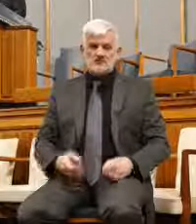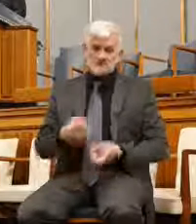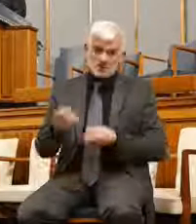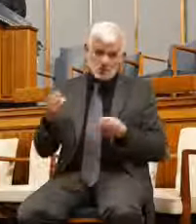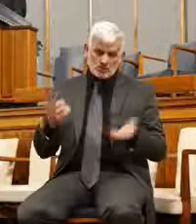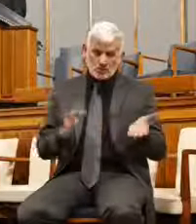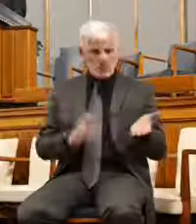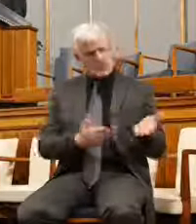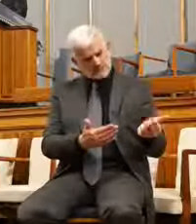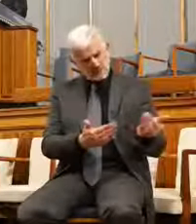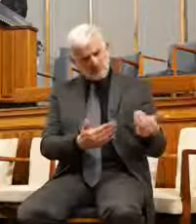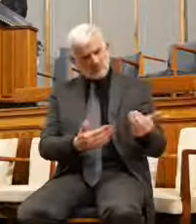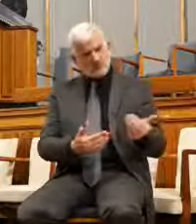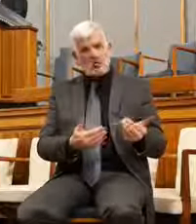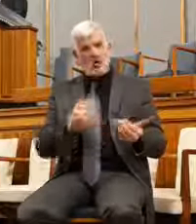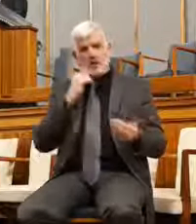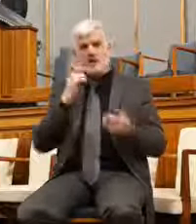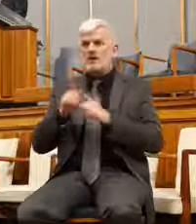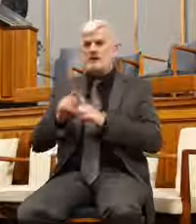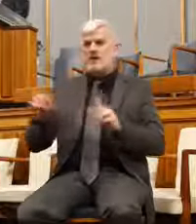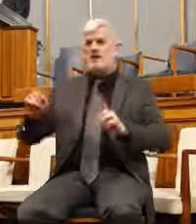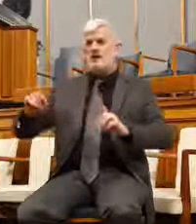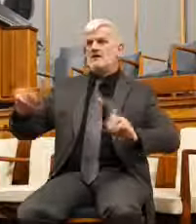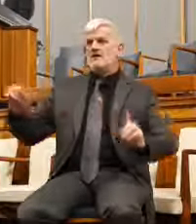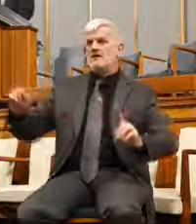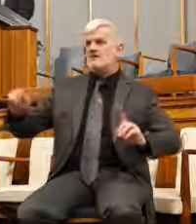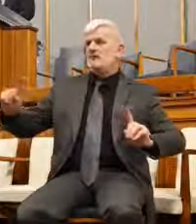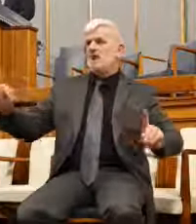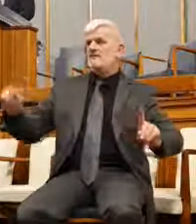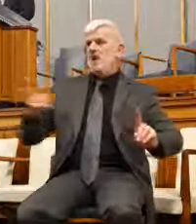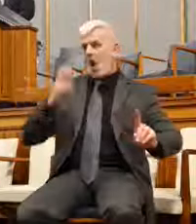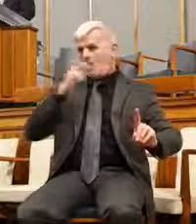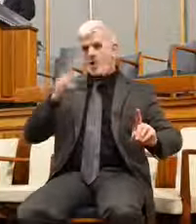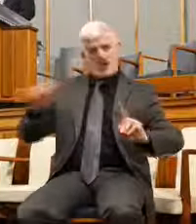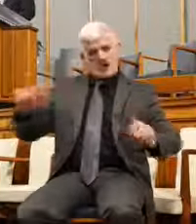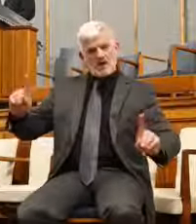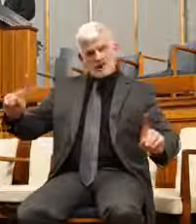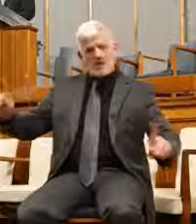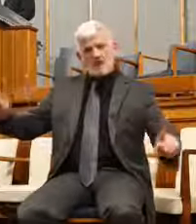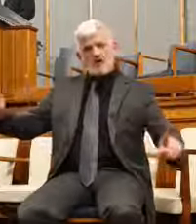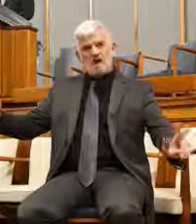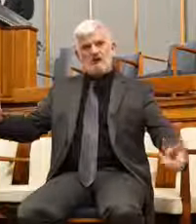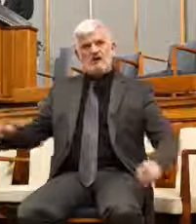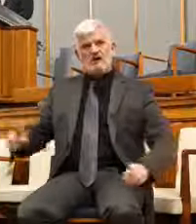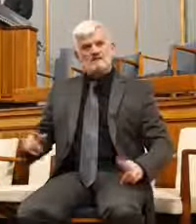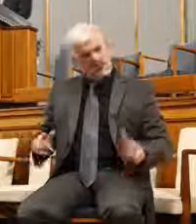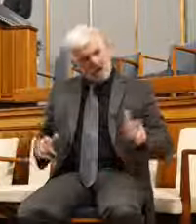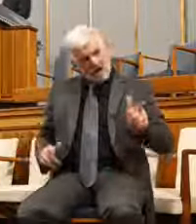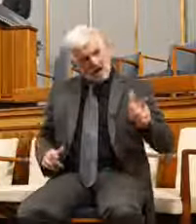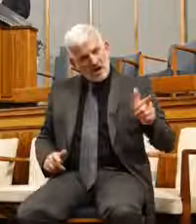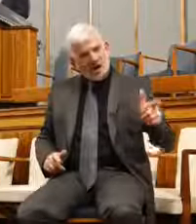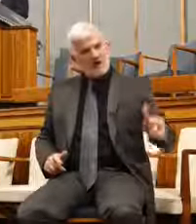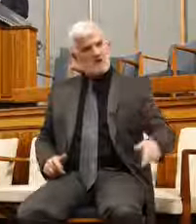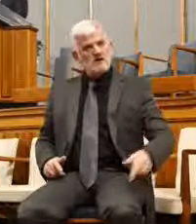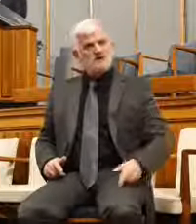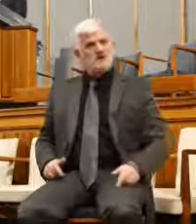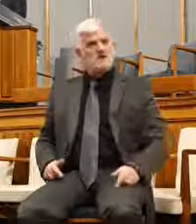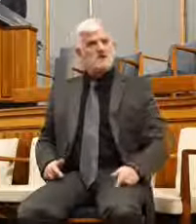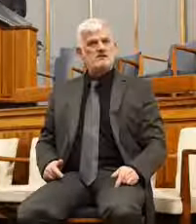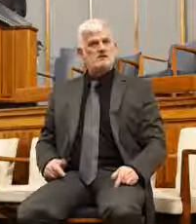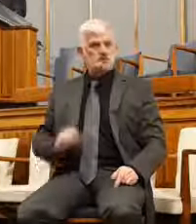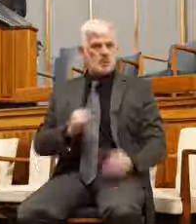Lord. You'll be further and further away. You'll be controlled and driven by so many faults and